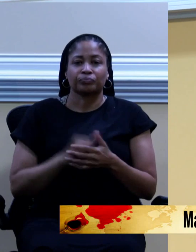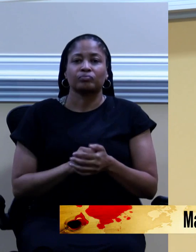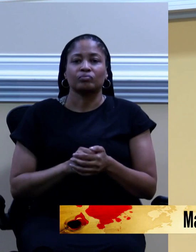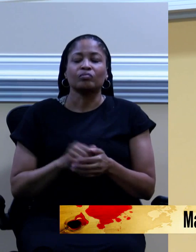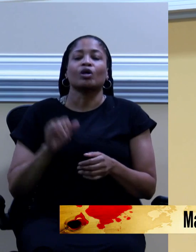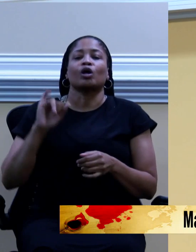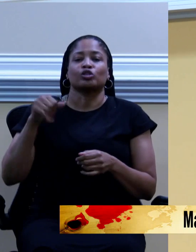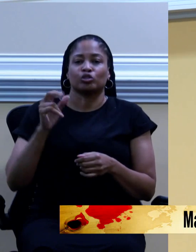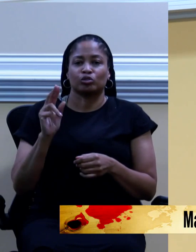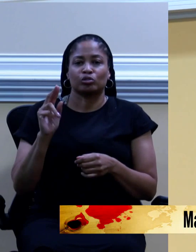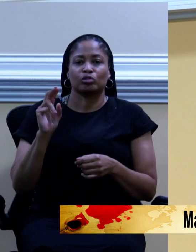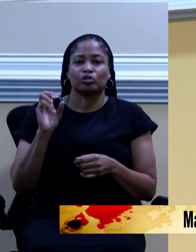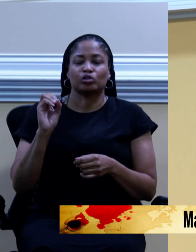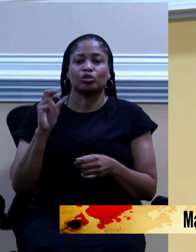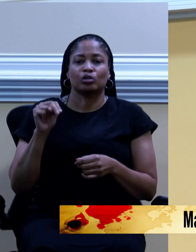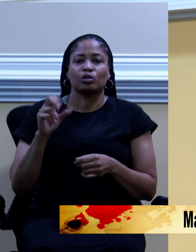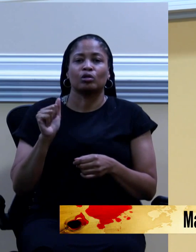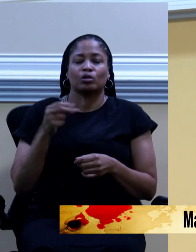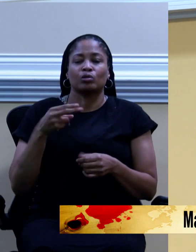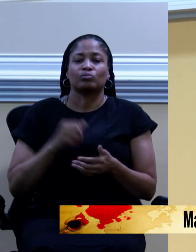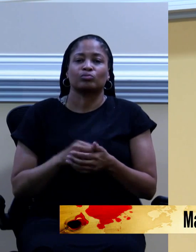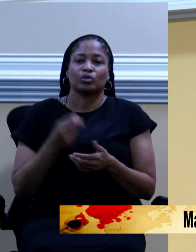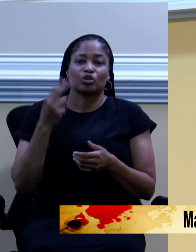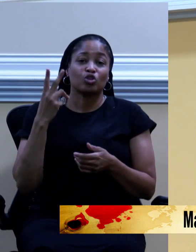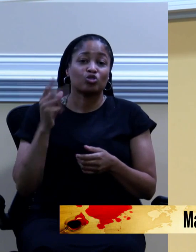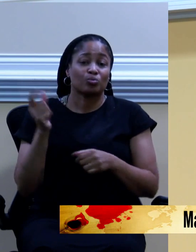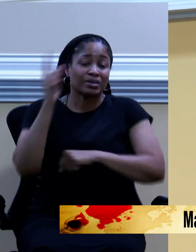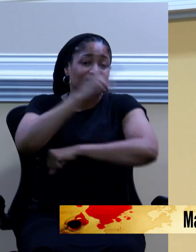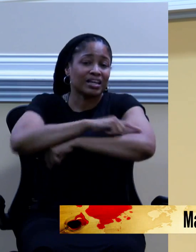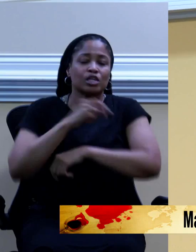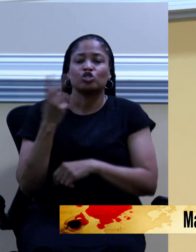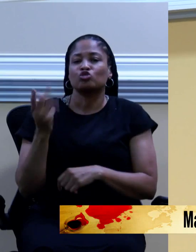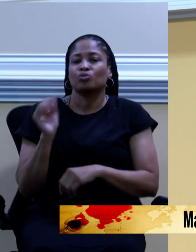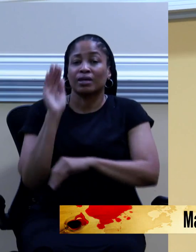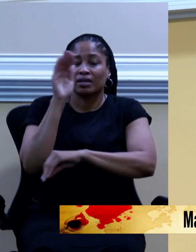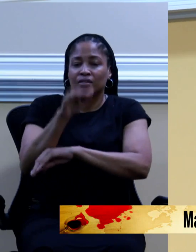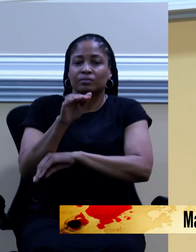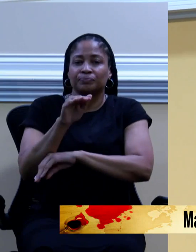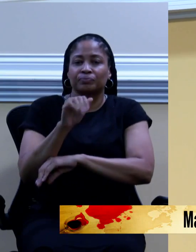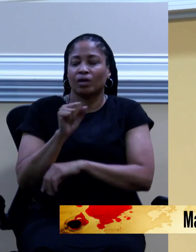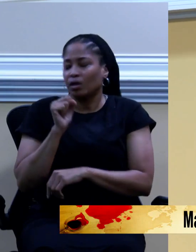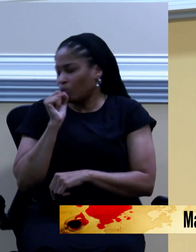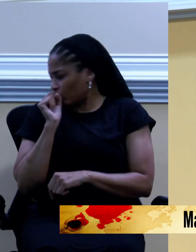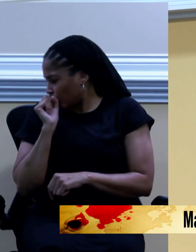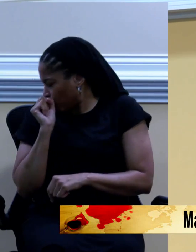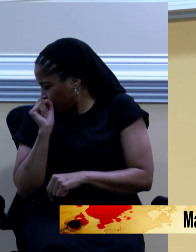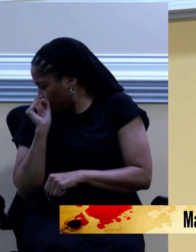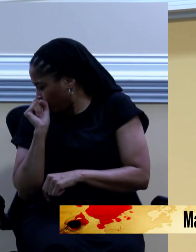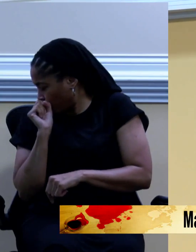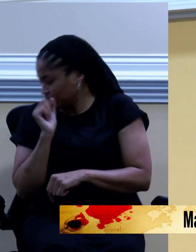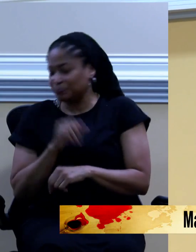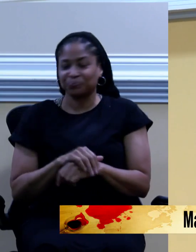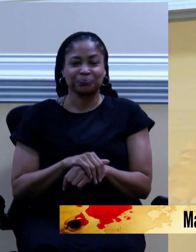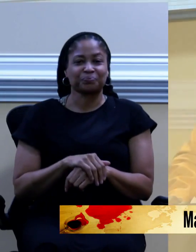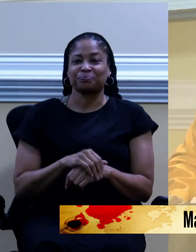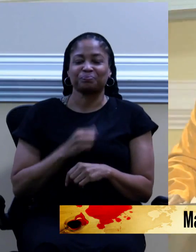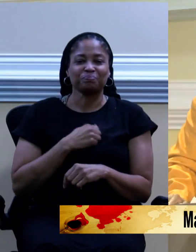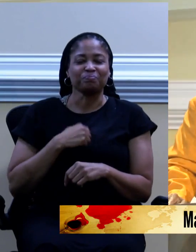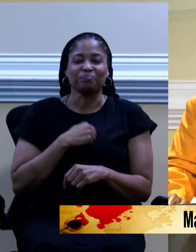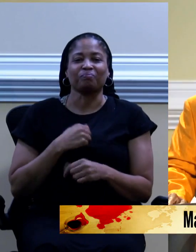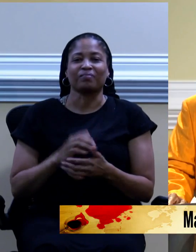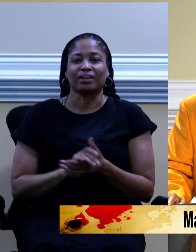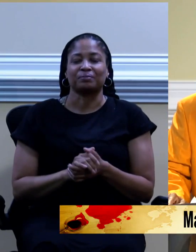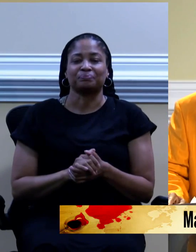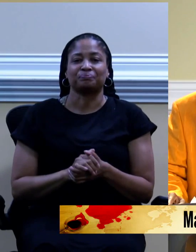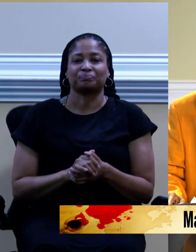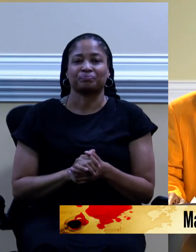3 nights in the whale's belly, go ahead. So shall the Son of Man be 3 days and 3 nights in the heart of the earth. In other words, he's going to be in his